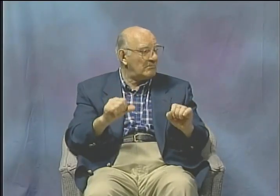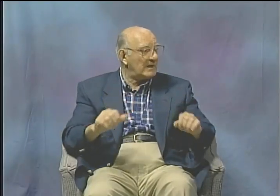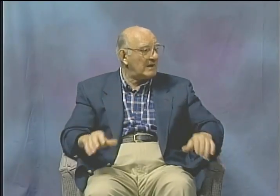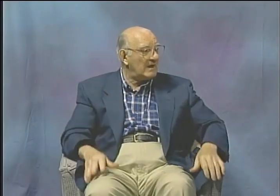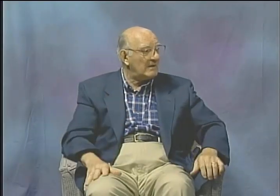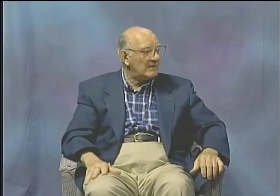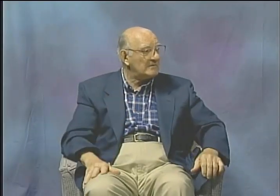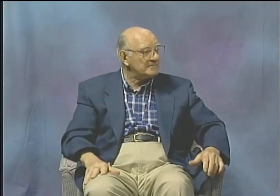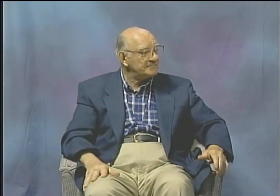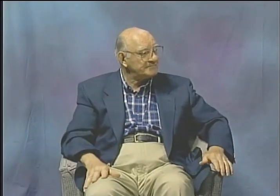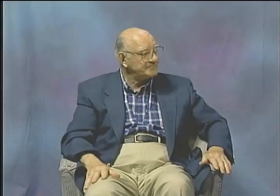be.